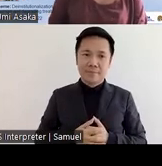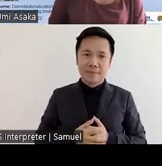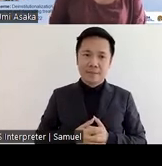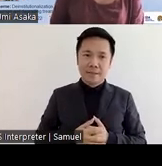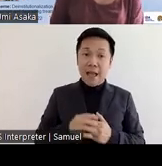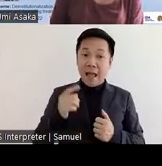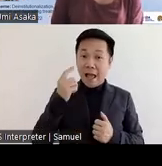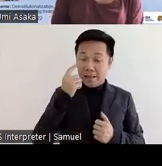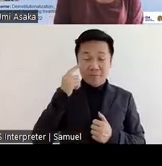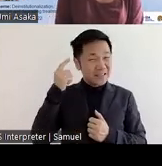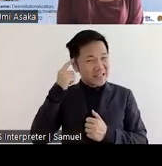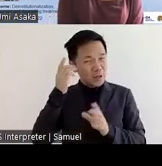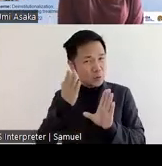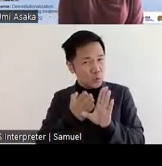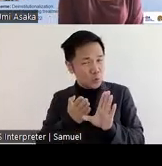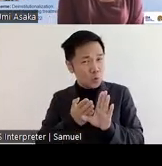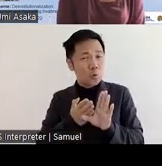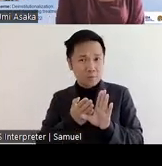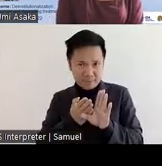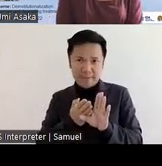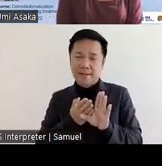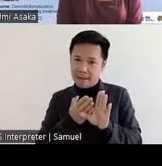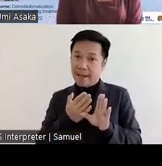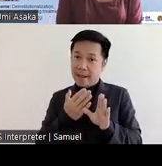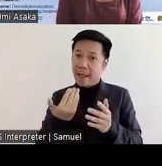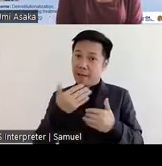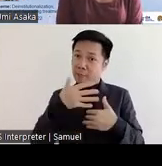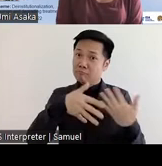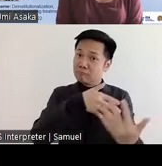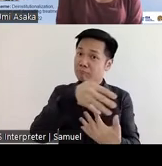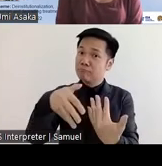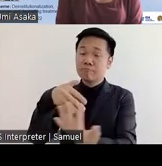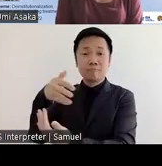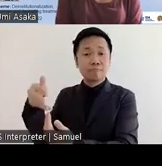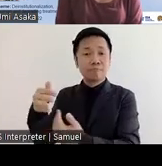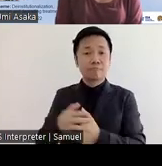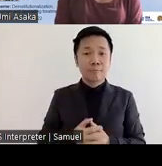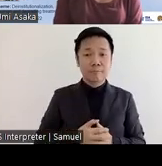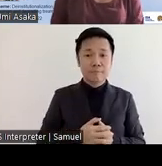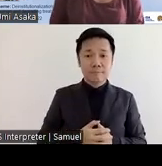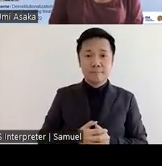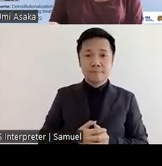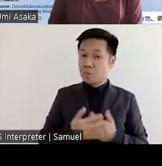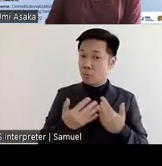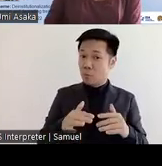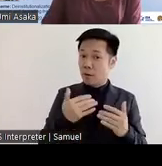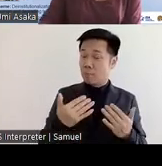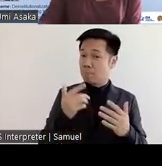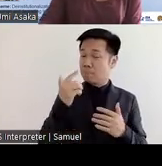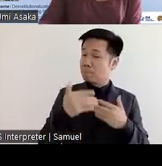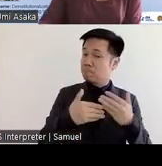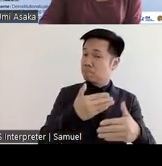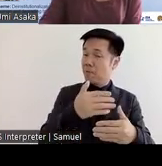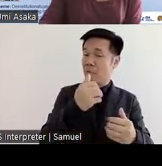psychosocial disabilities to also live in the community these days, especially after the incident in Sagamihara. Recently,